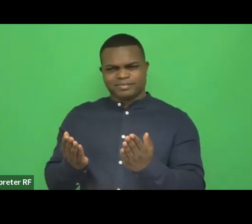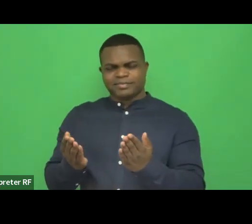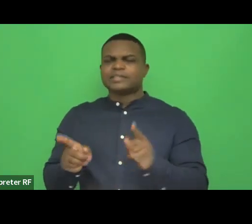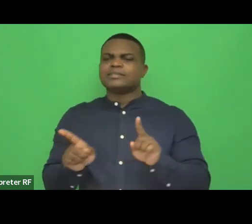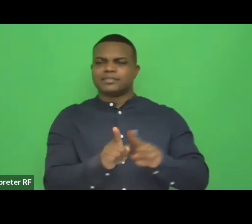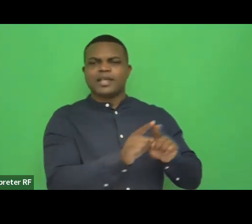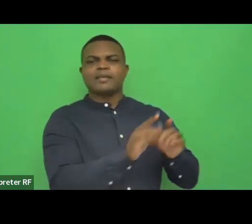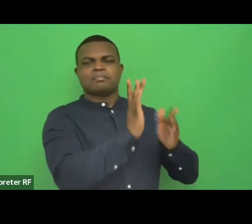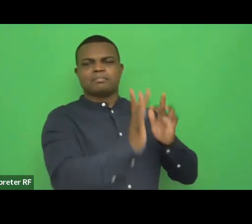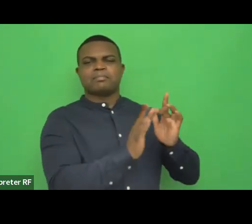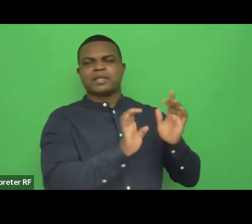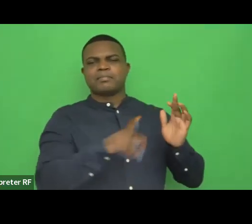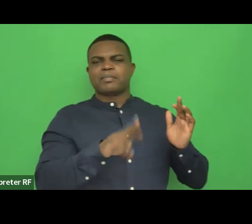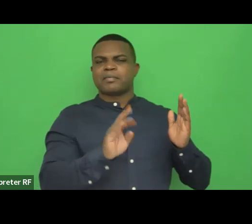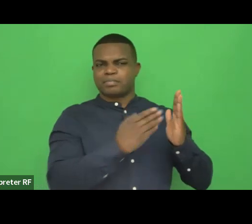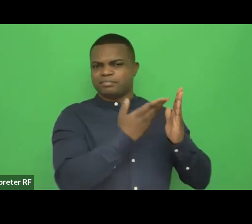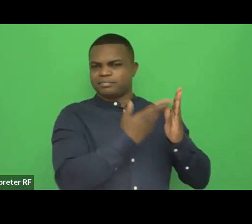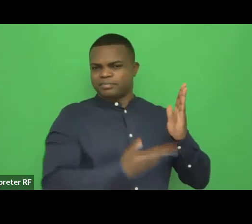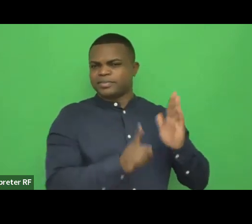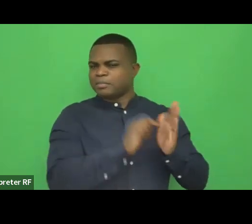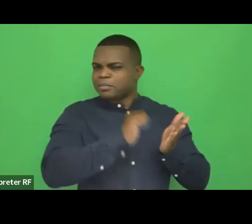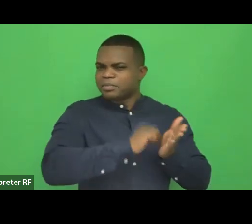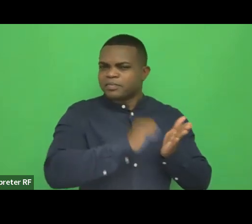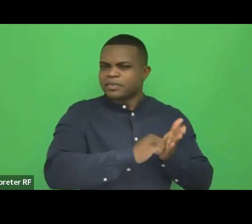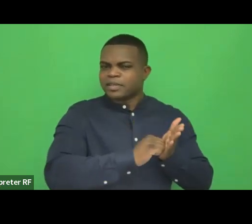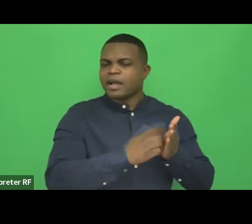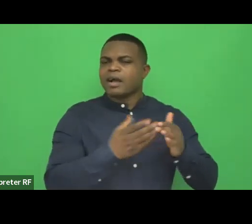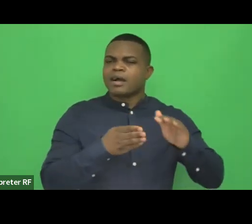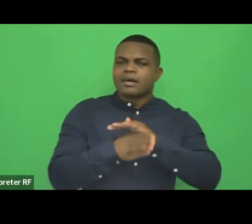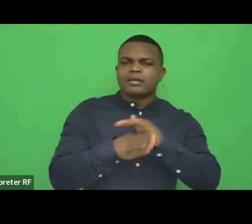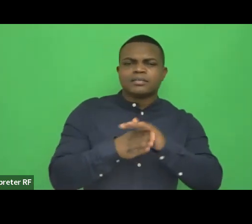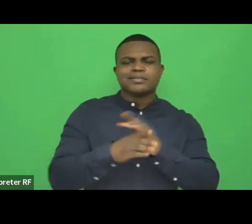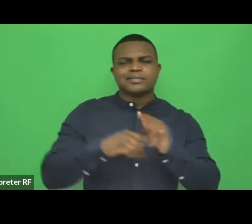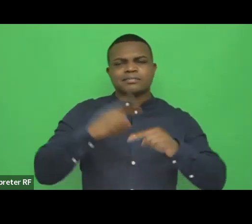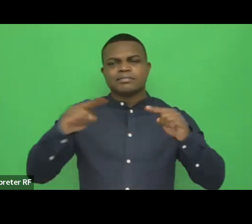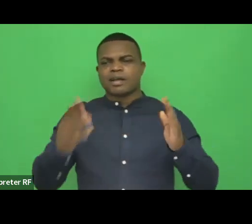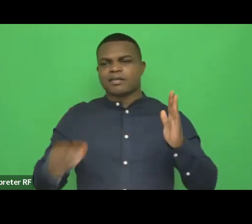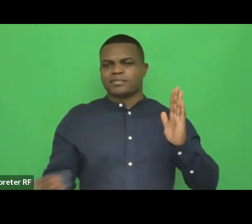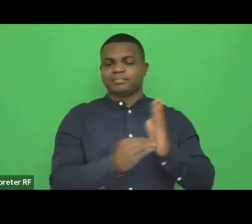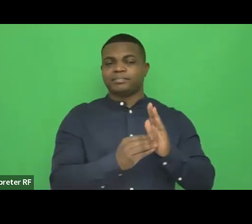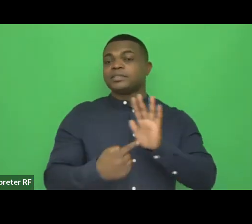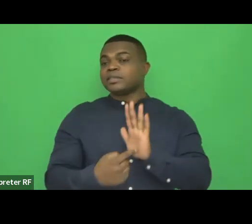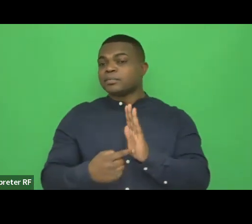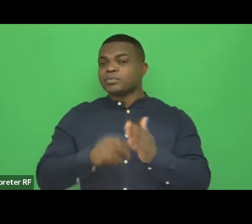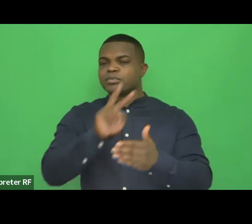title and how it's organized. Table of contents, cover, endorsements, title